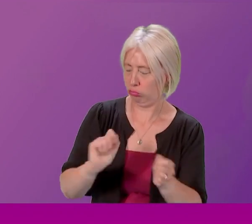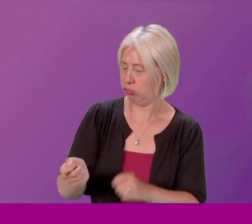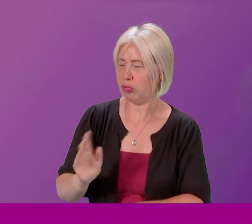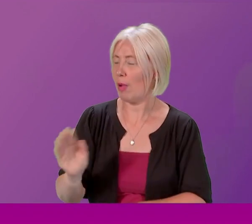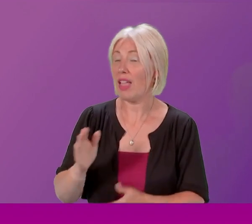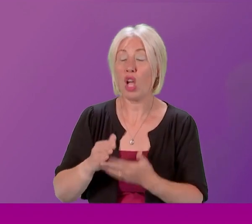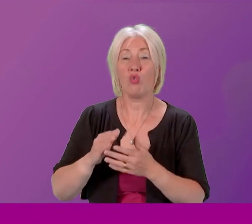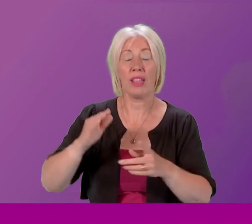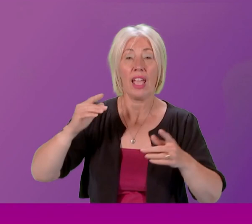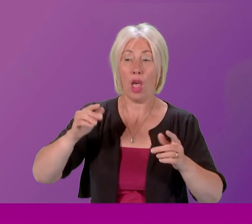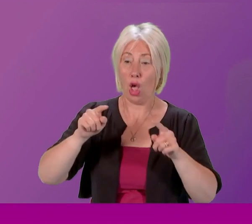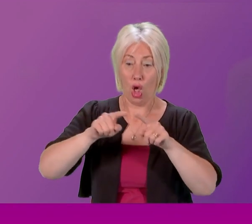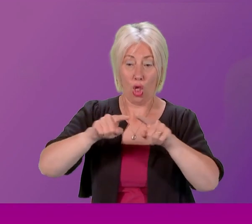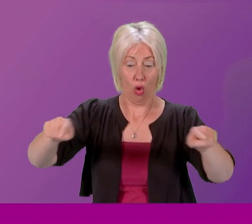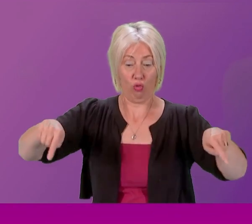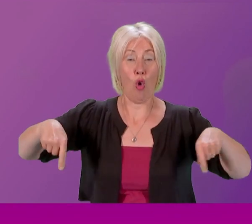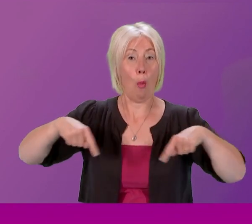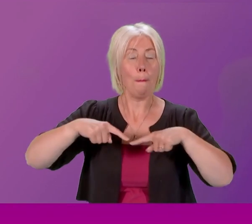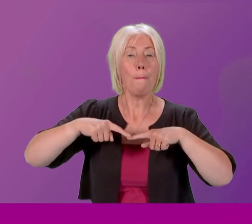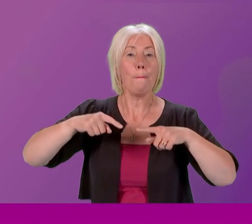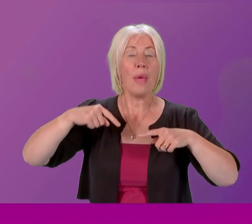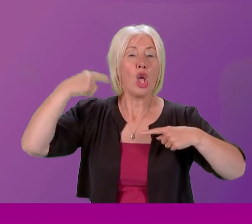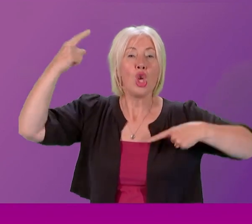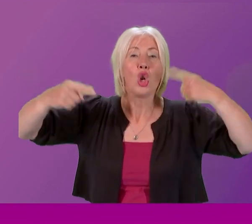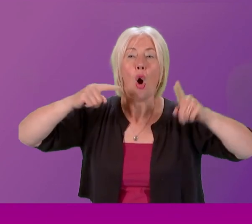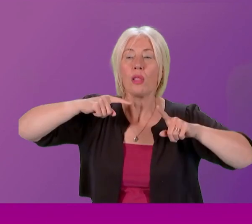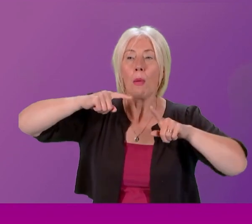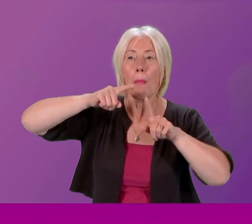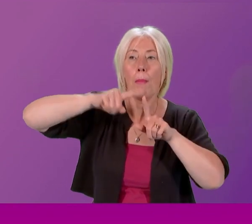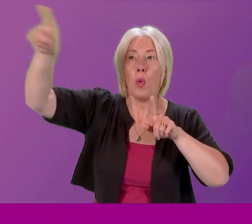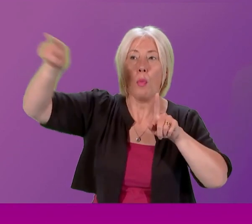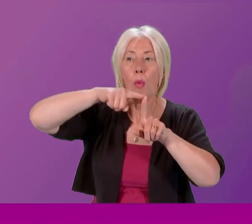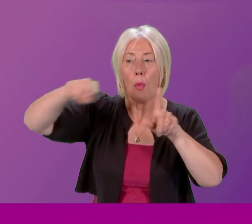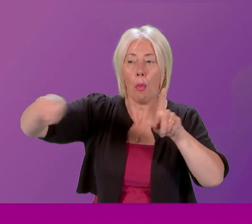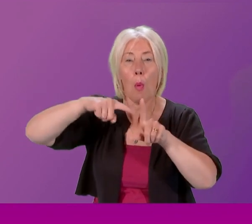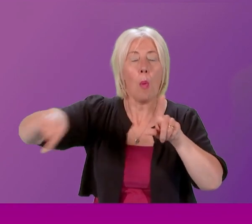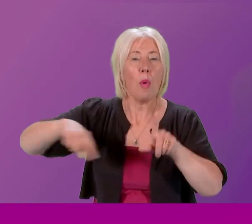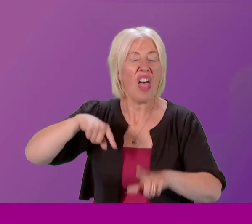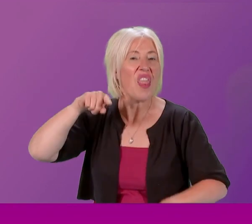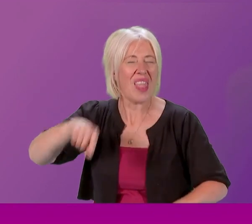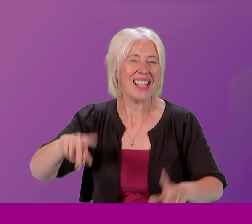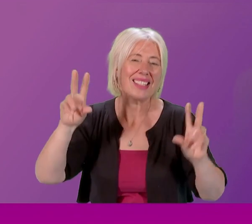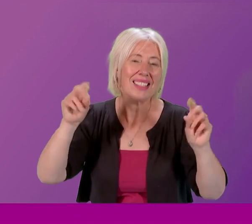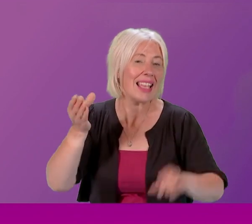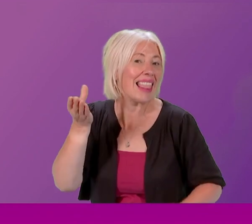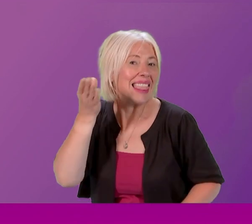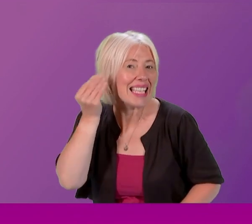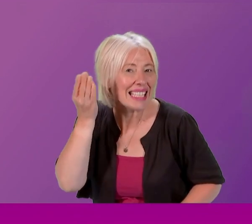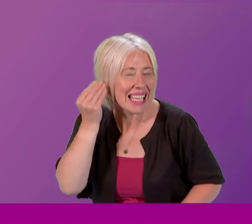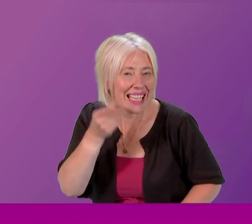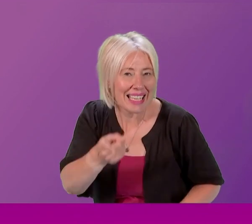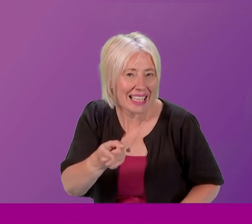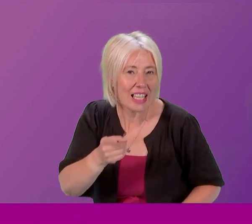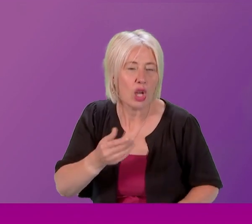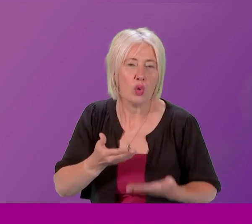It is what the room and how the room carries that instrument. And in a way, that's what listening is all about. It's just giving